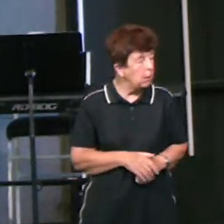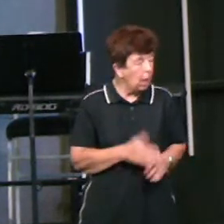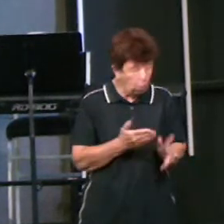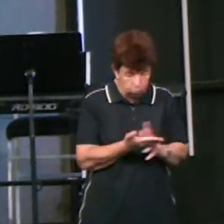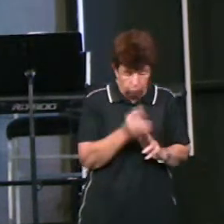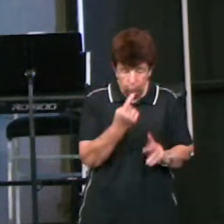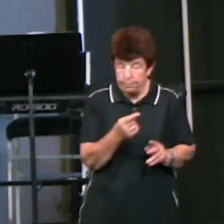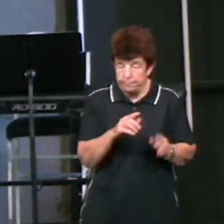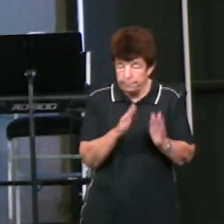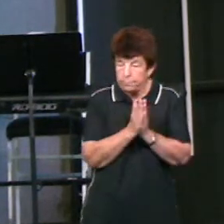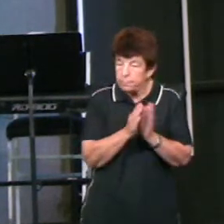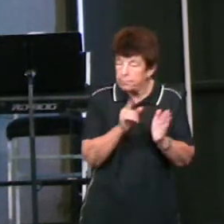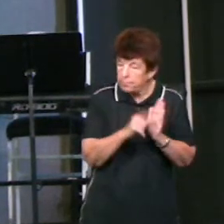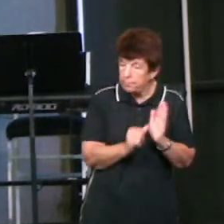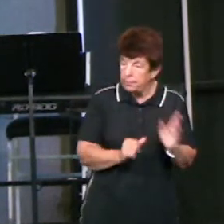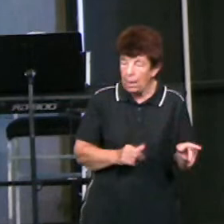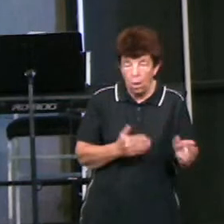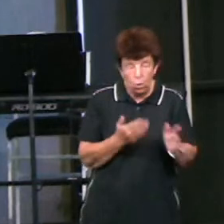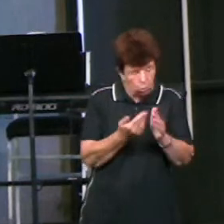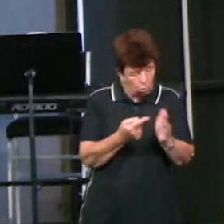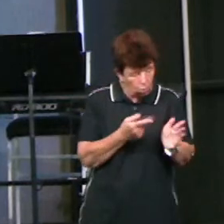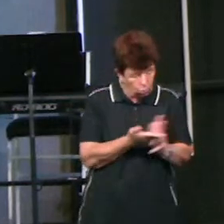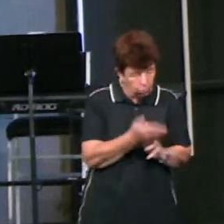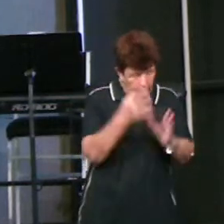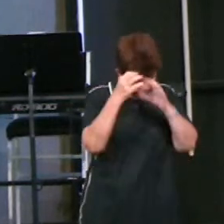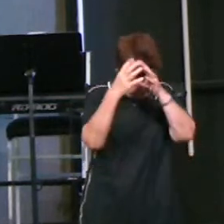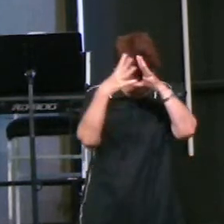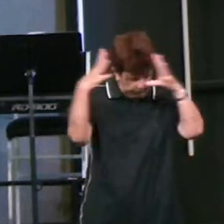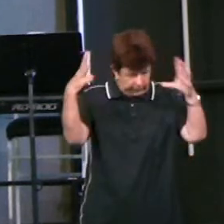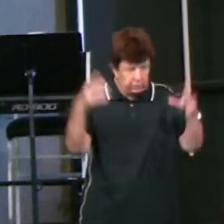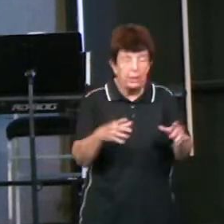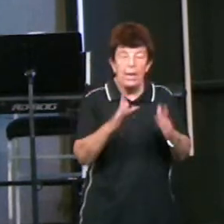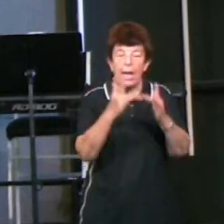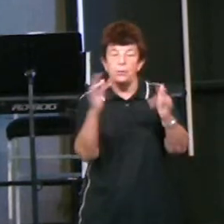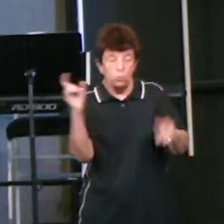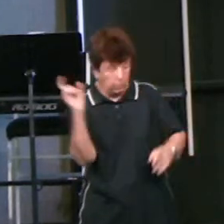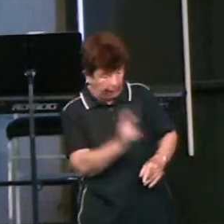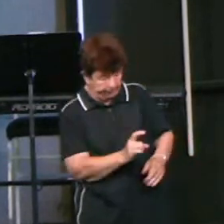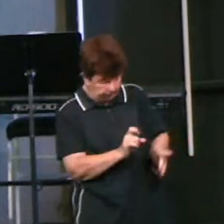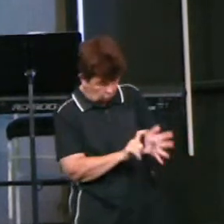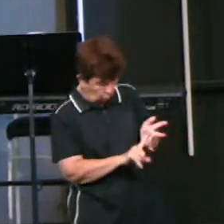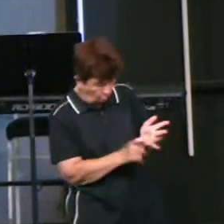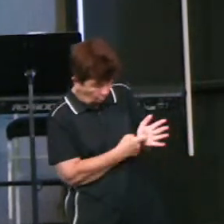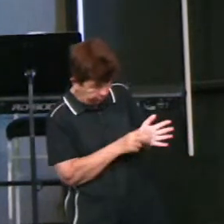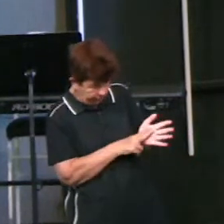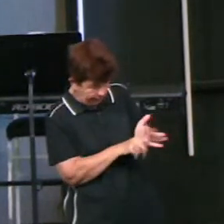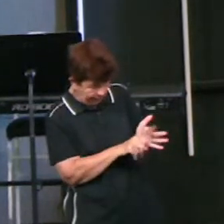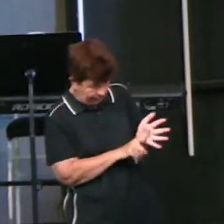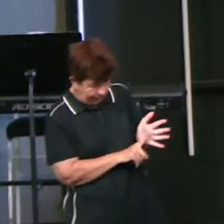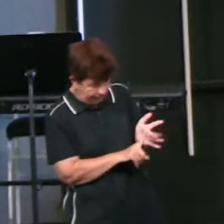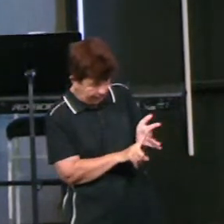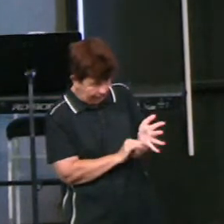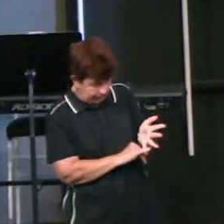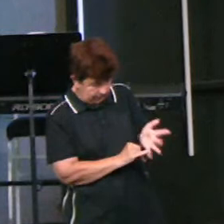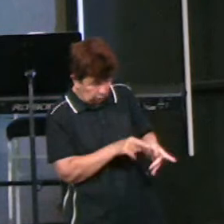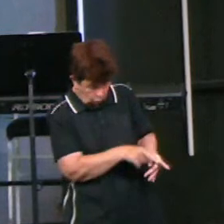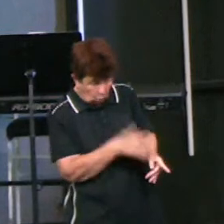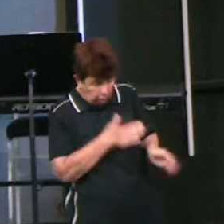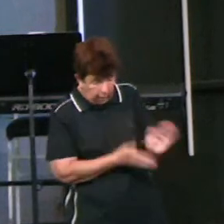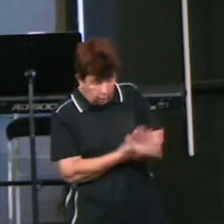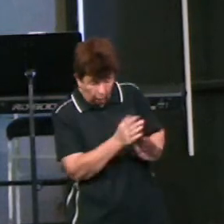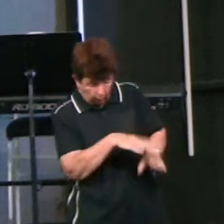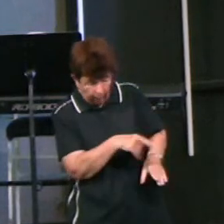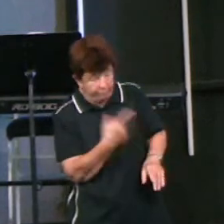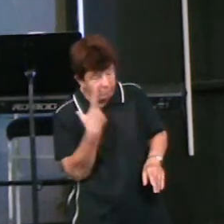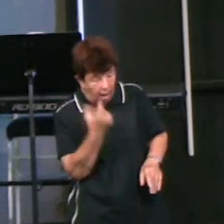these prayer times that through a vision, God sends an angel and says, Cornelius, you need to go and get Peter. This is